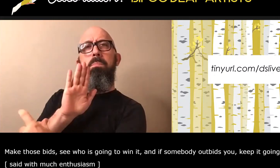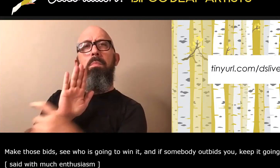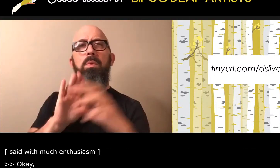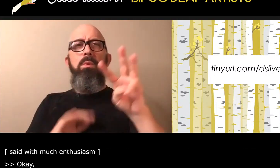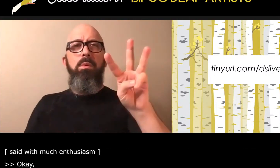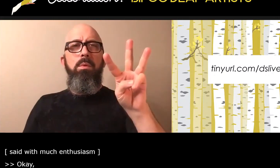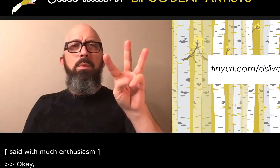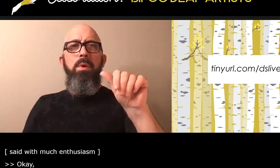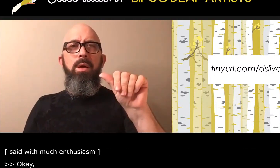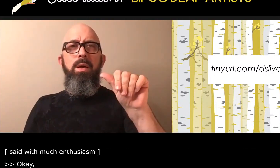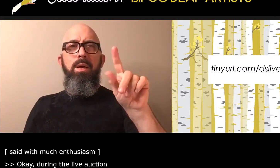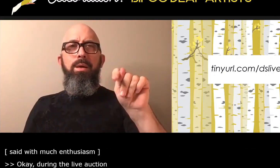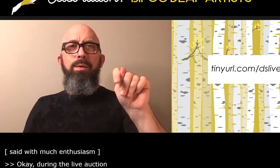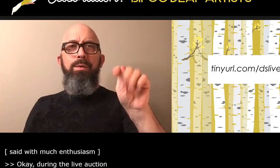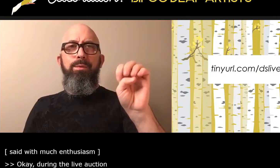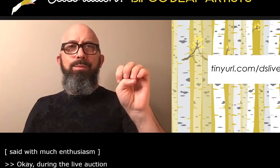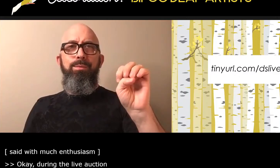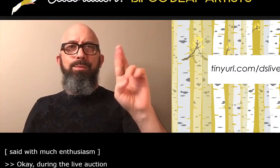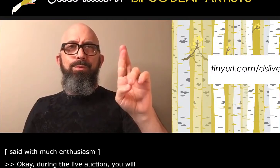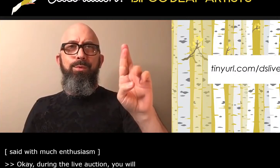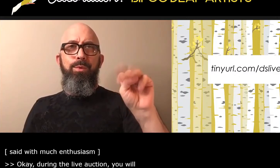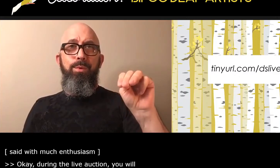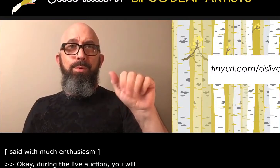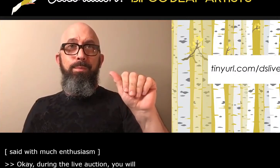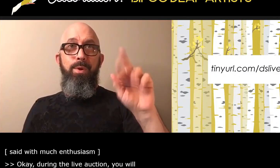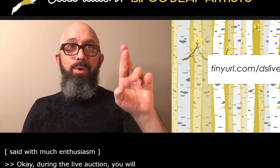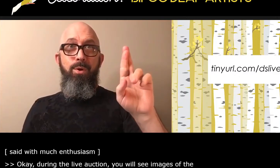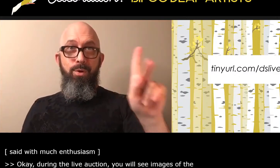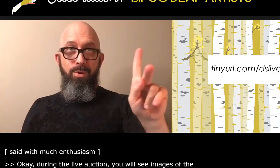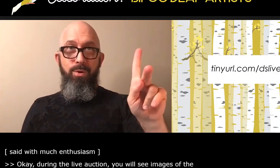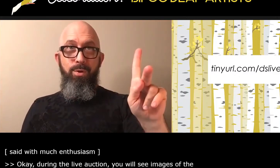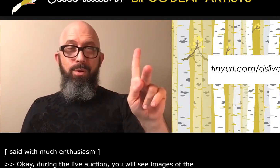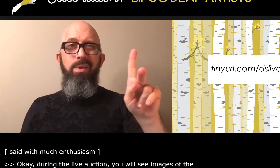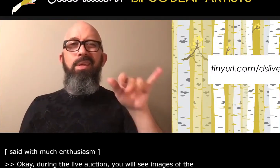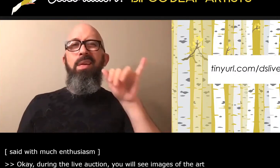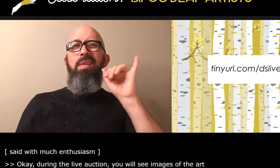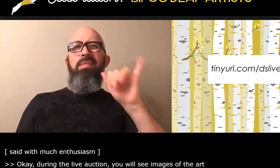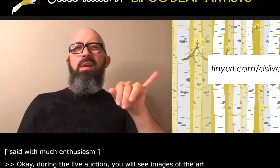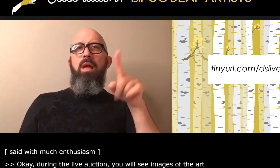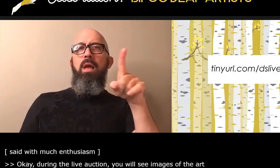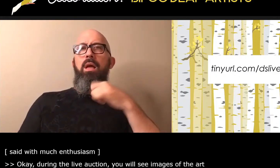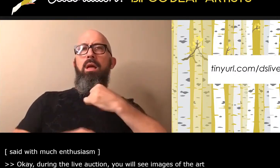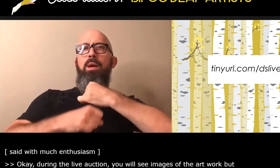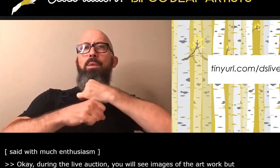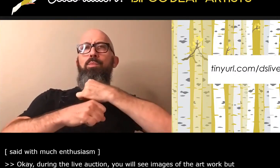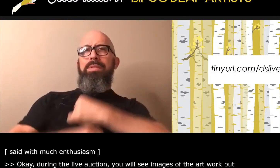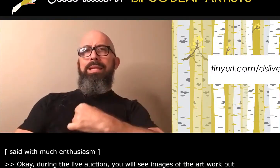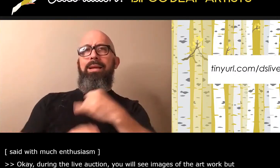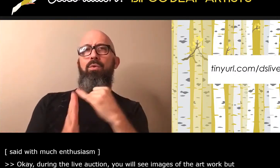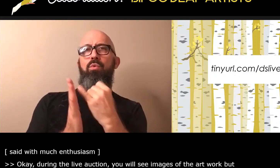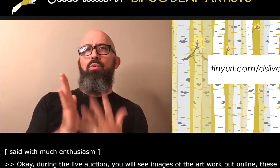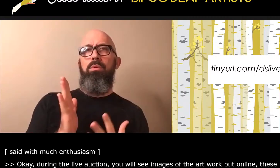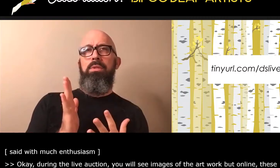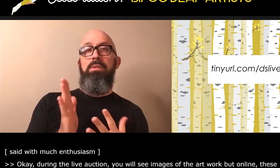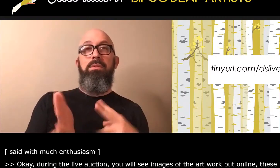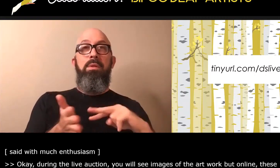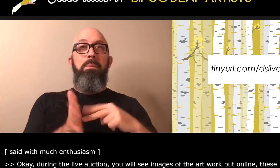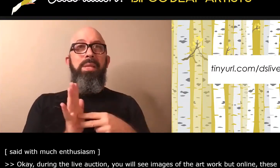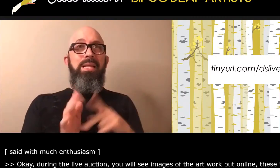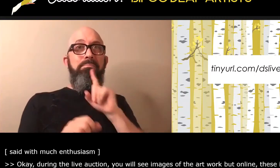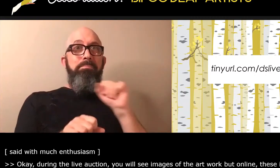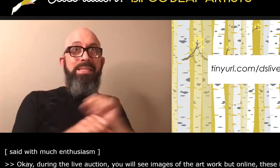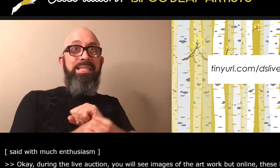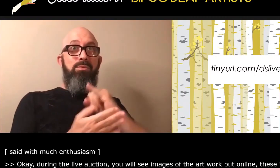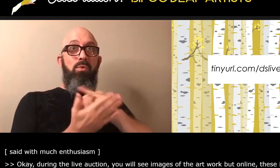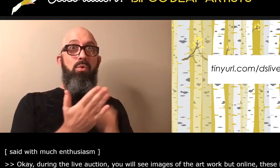auction, you will see images of the artworks, but online, these images have a watermark, which is there